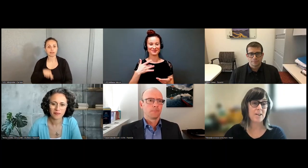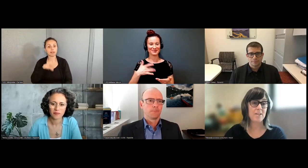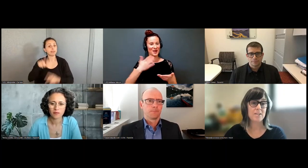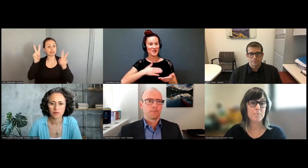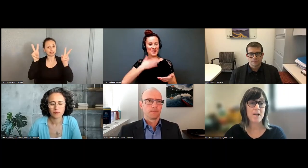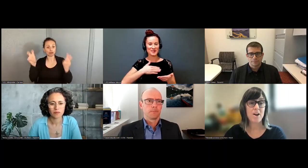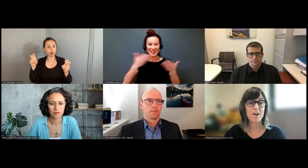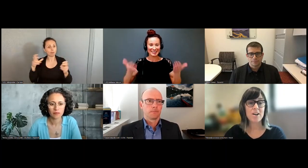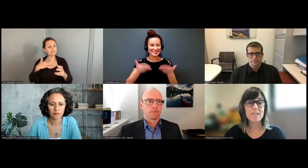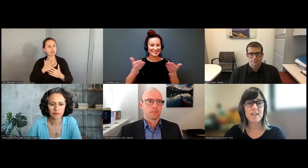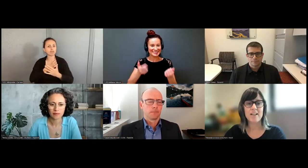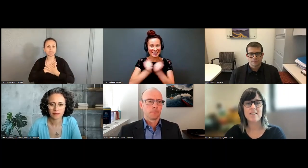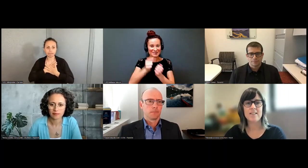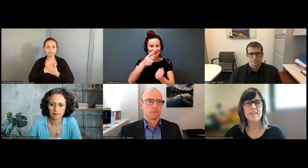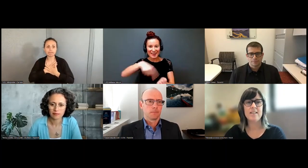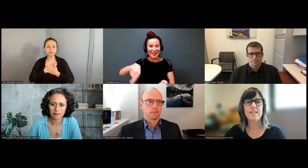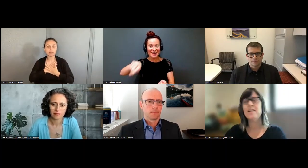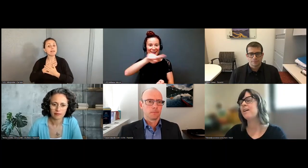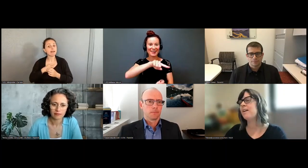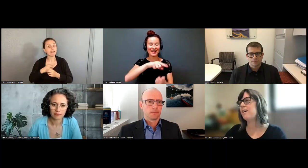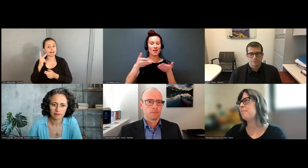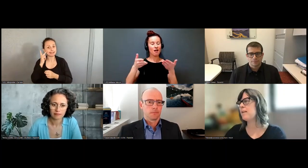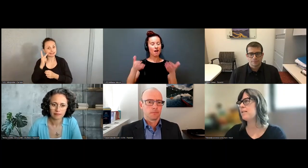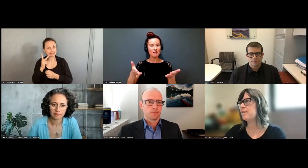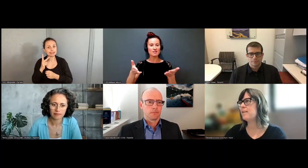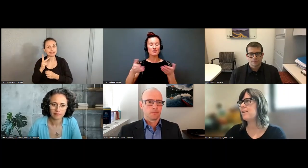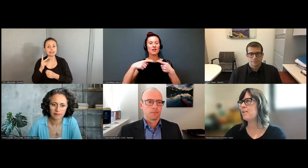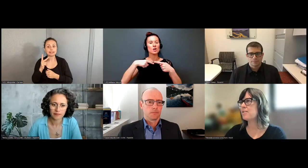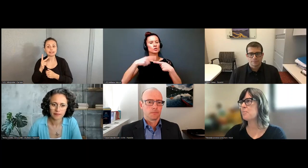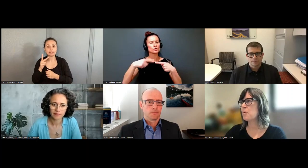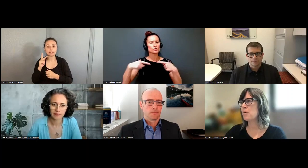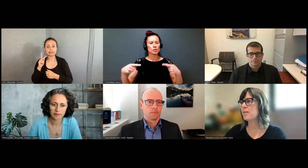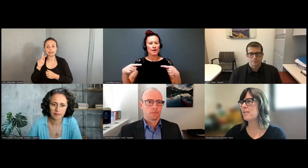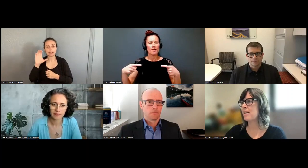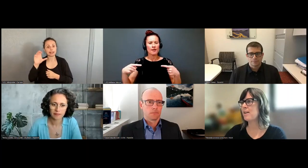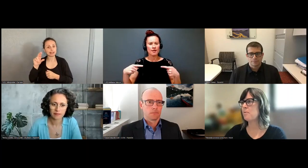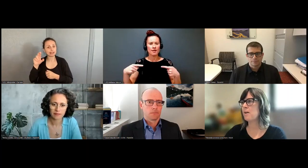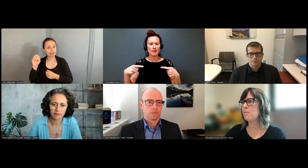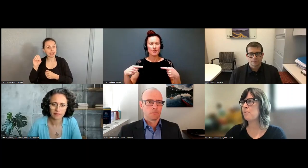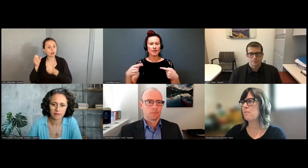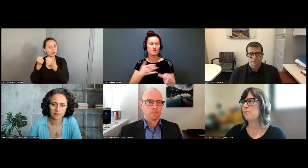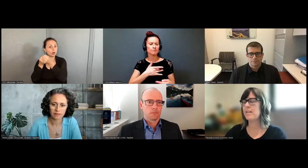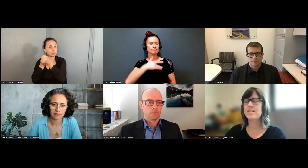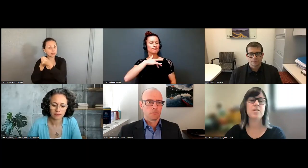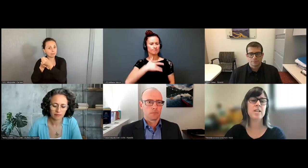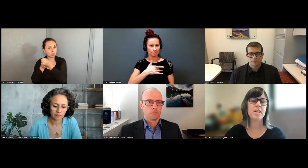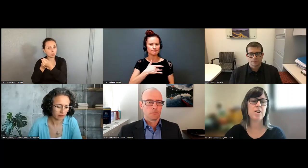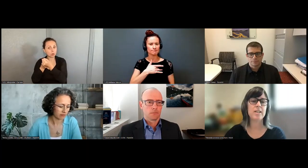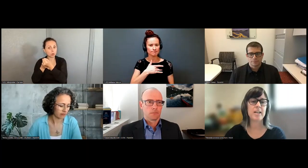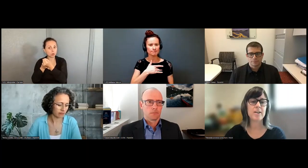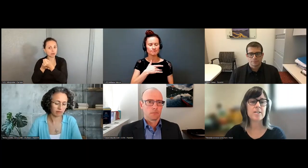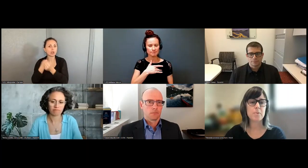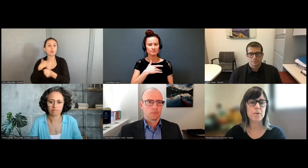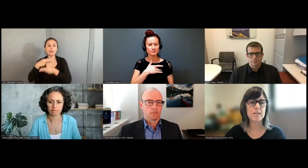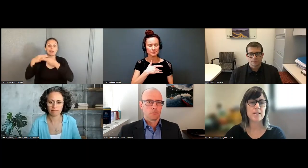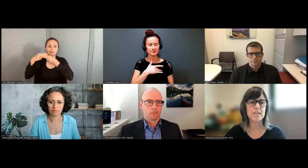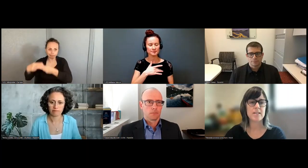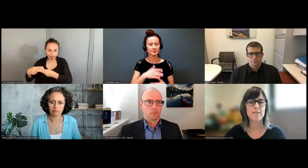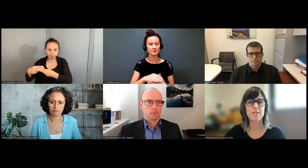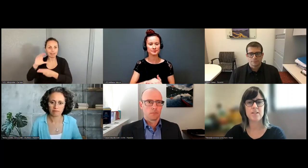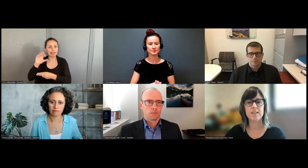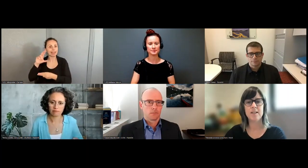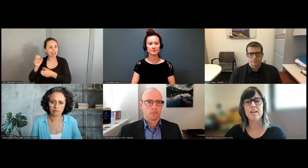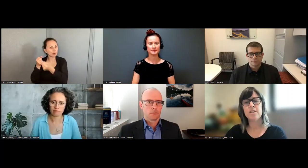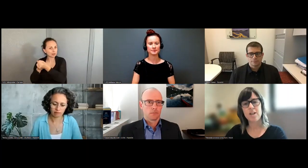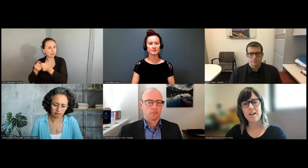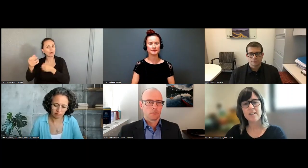that's very close to my heart, and I see care supports. We intentionally called it care supports instead